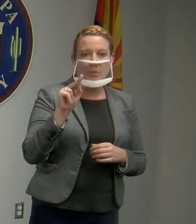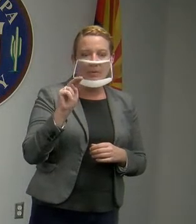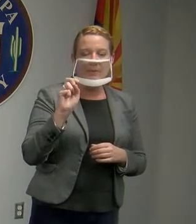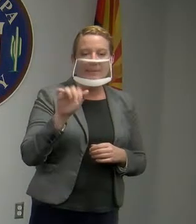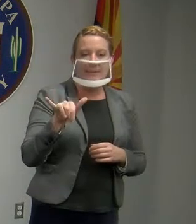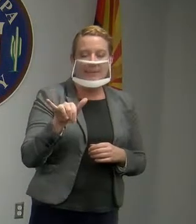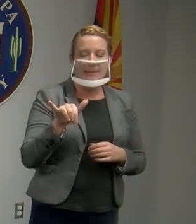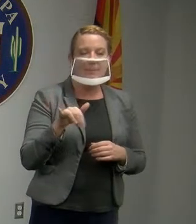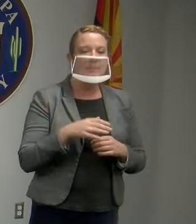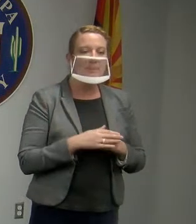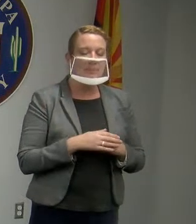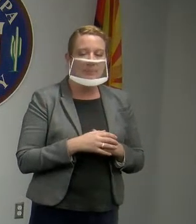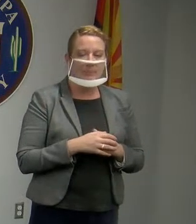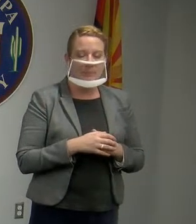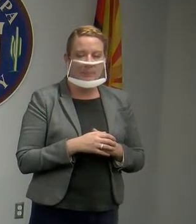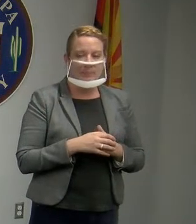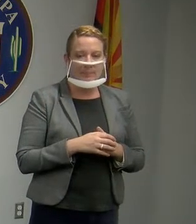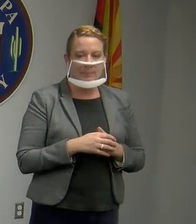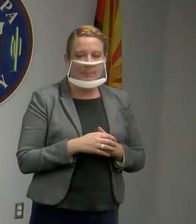live.